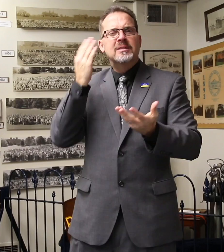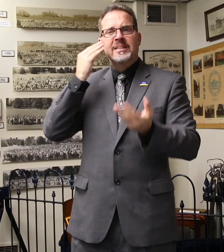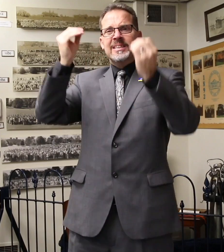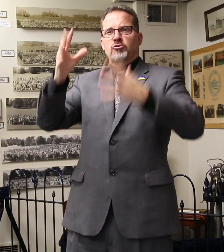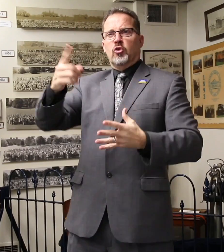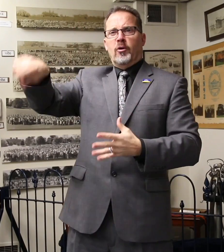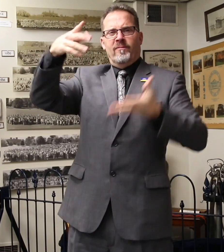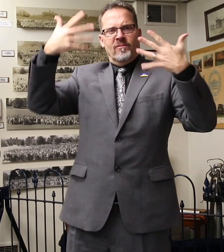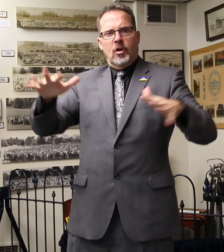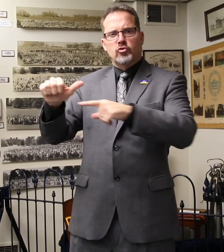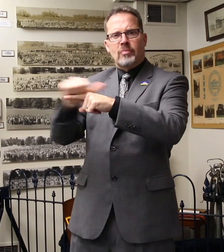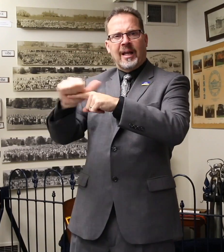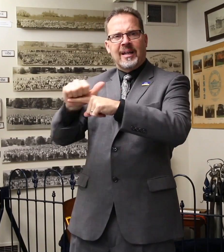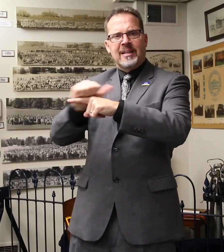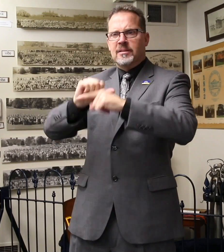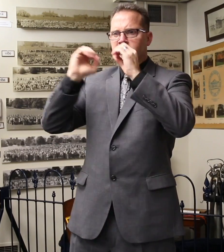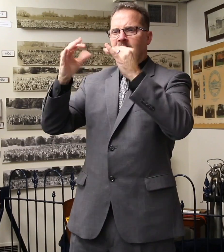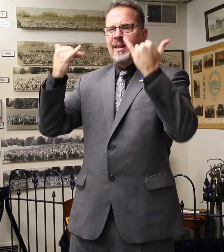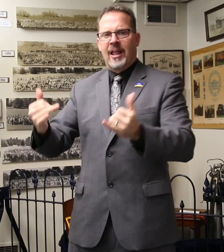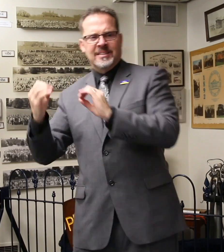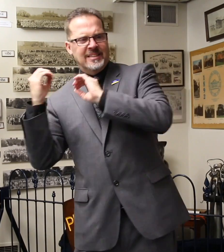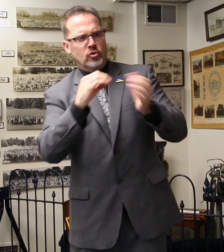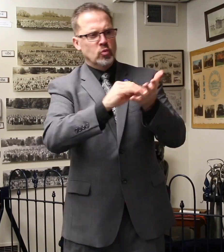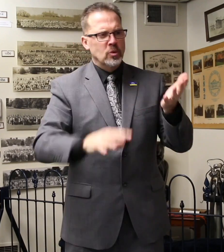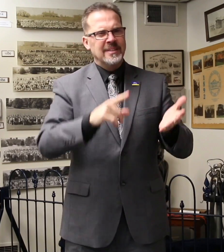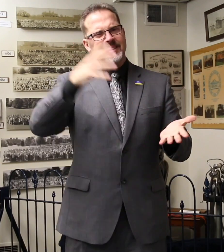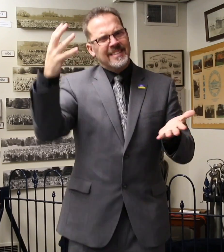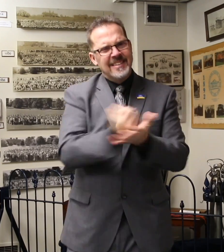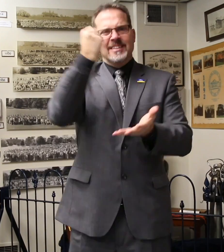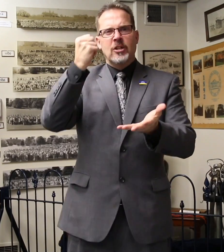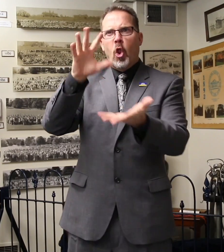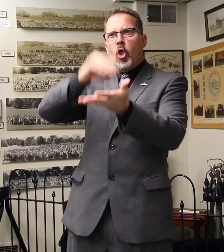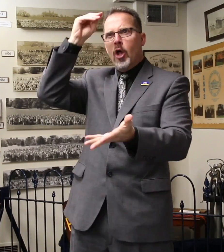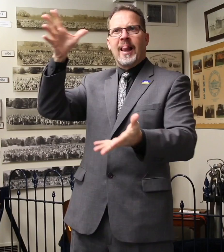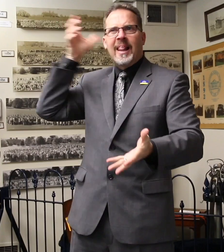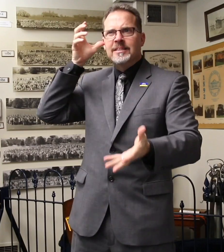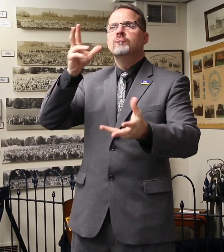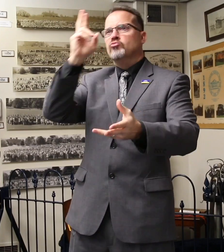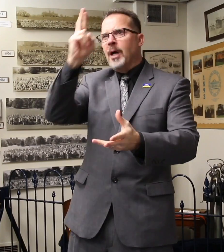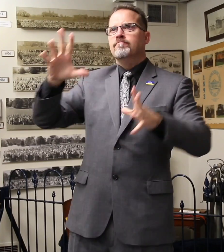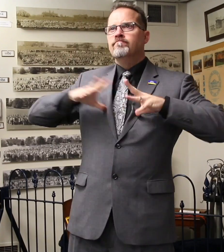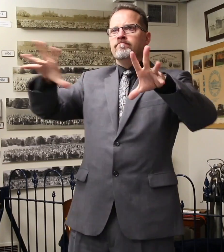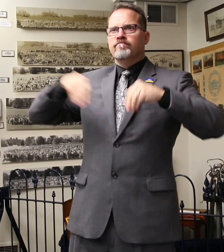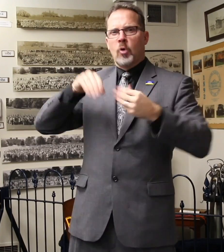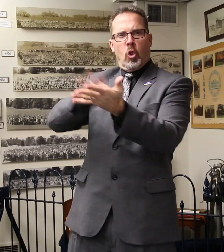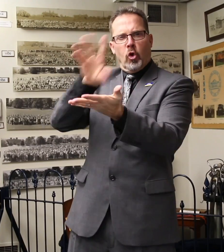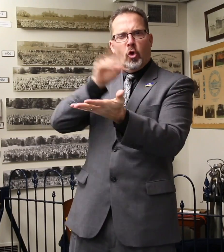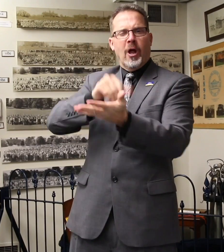to trust. The teachers here have been trained as educators, and now they are committed to students learning, but